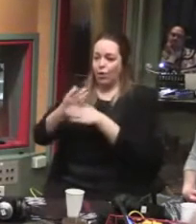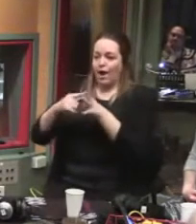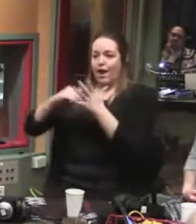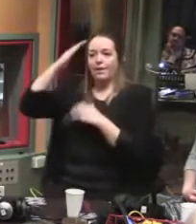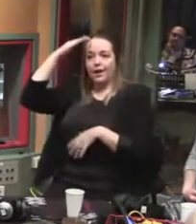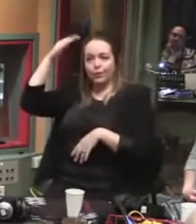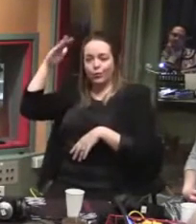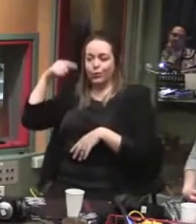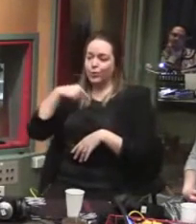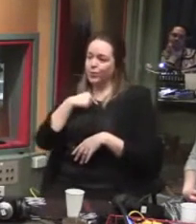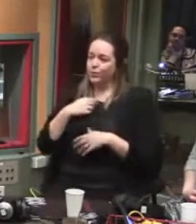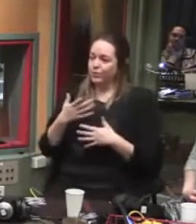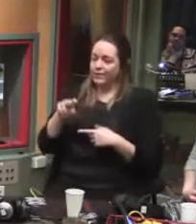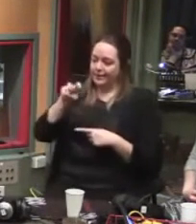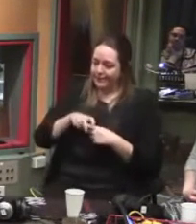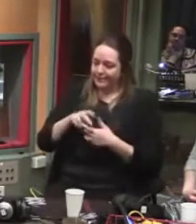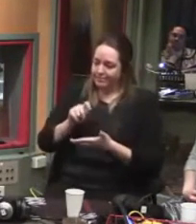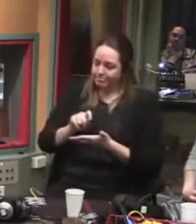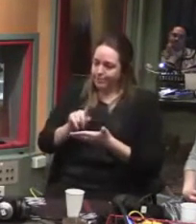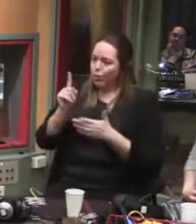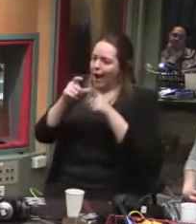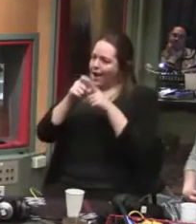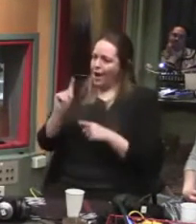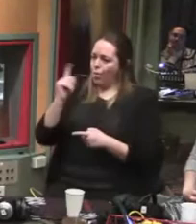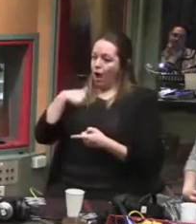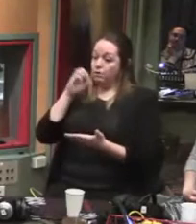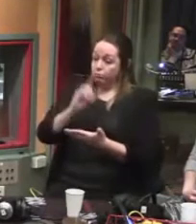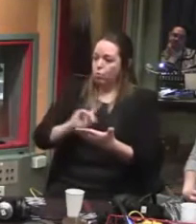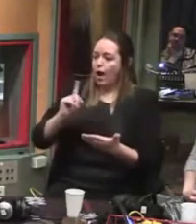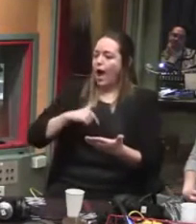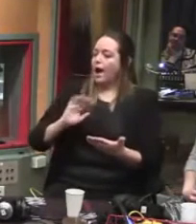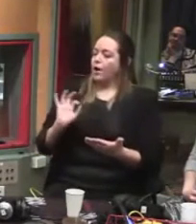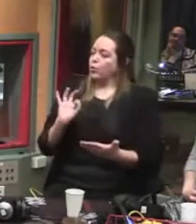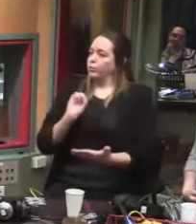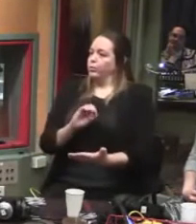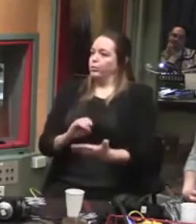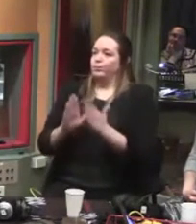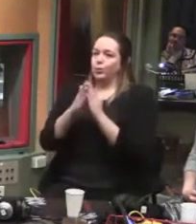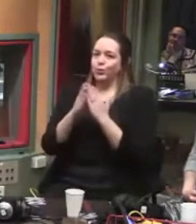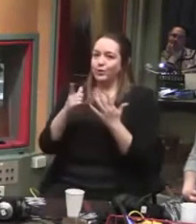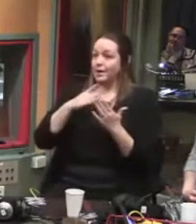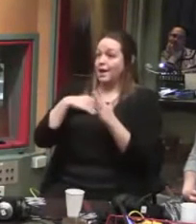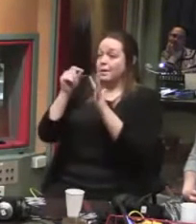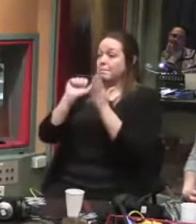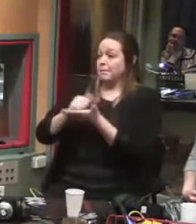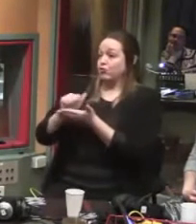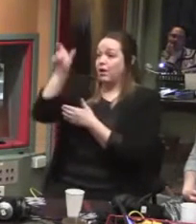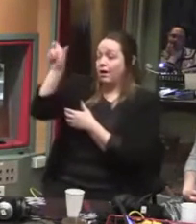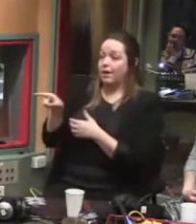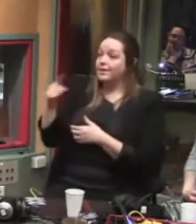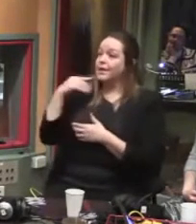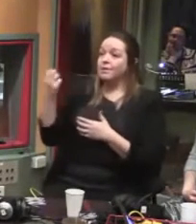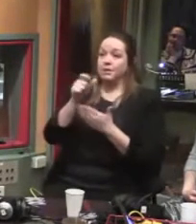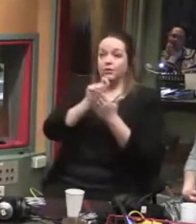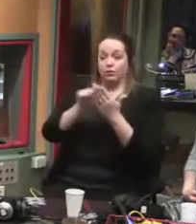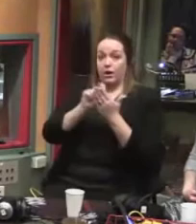and I sat down, and the tricky part for me was what to put in and what to leave out, because my publisher said I had to write between